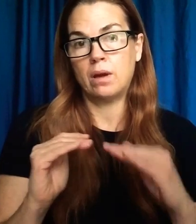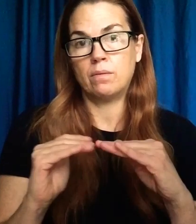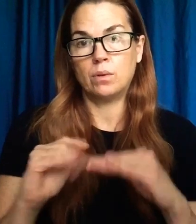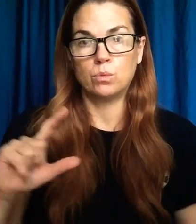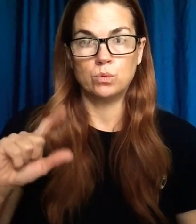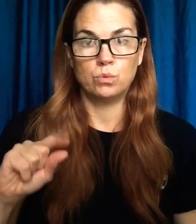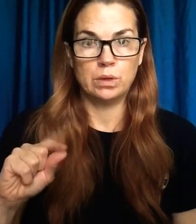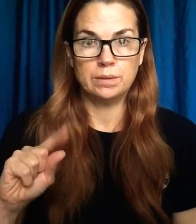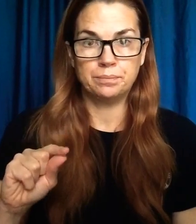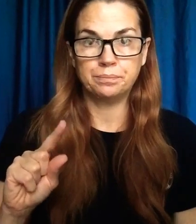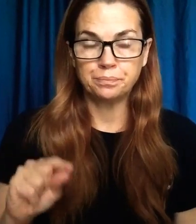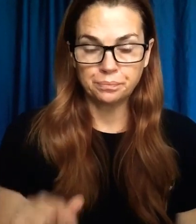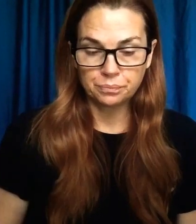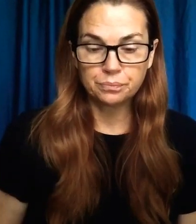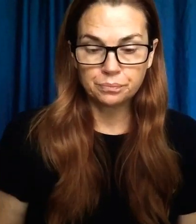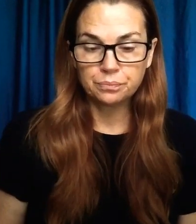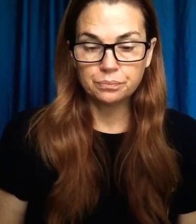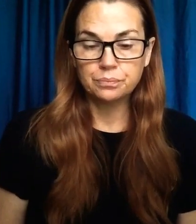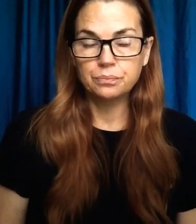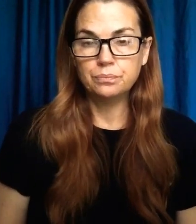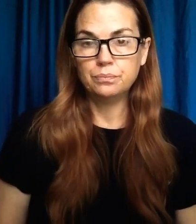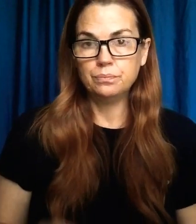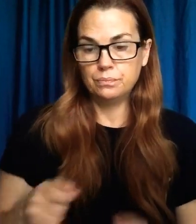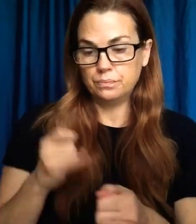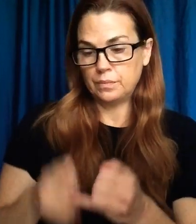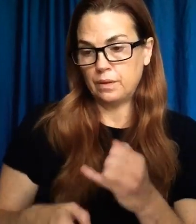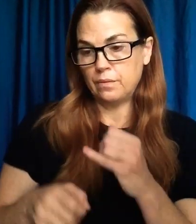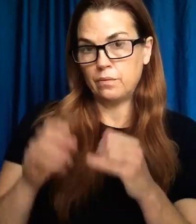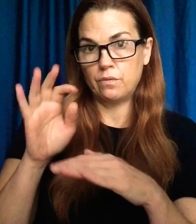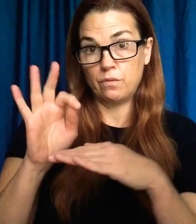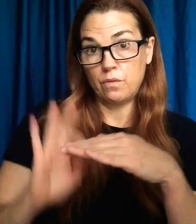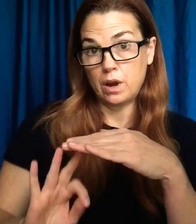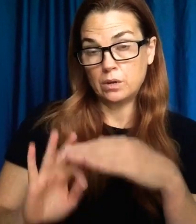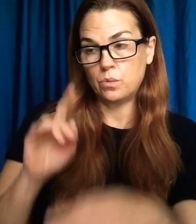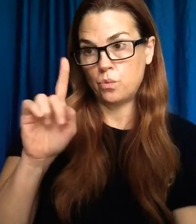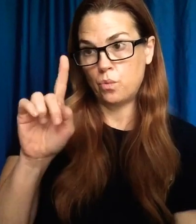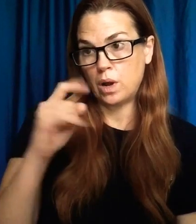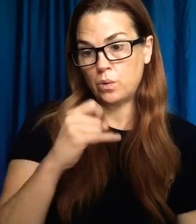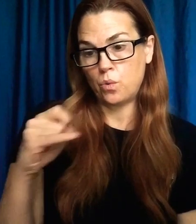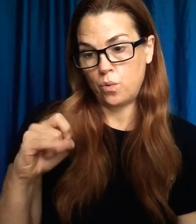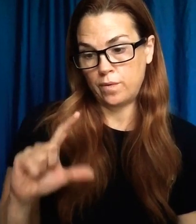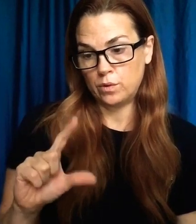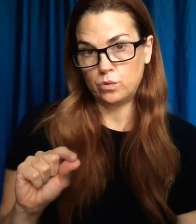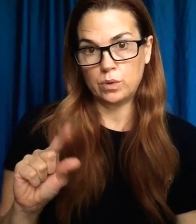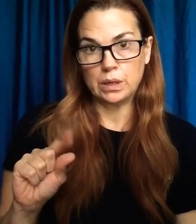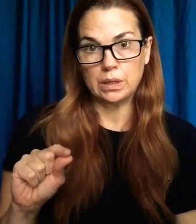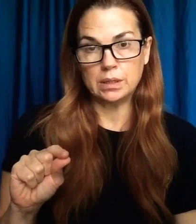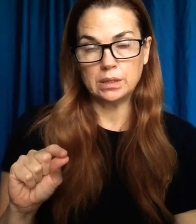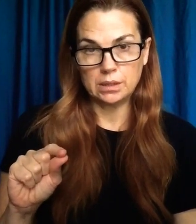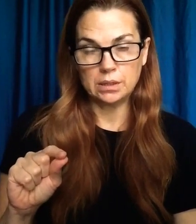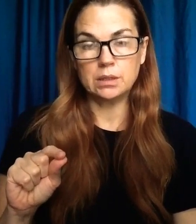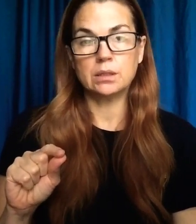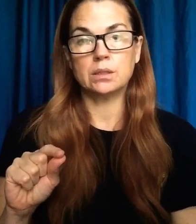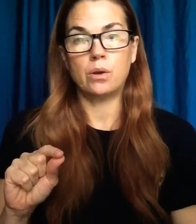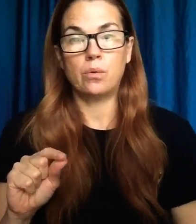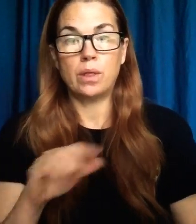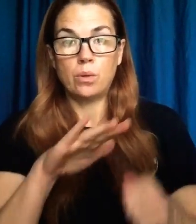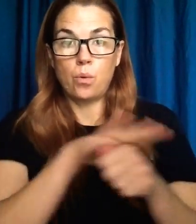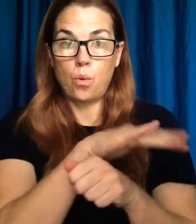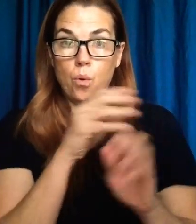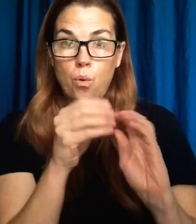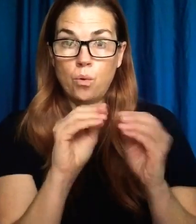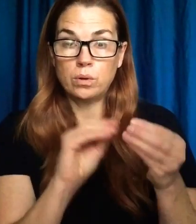once, and 5 goes into 100 20 times. So my fraction is